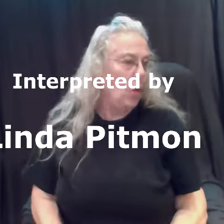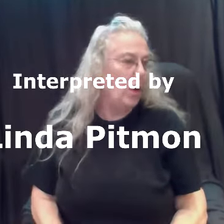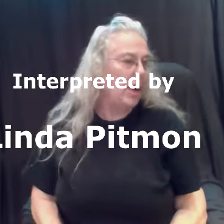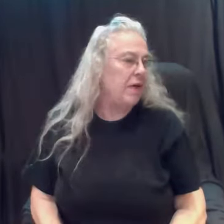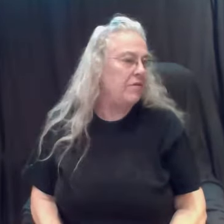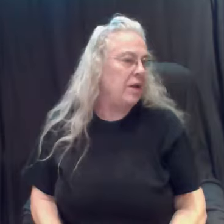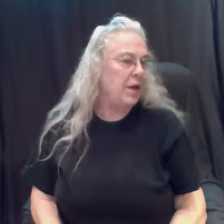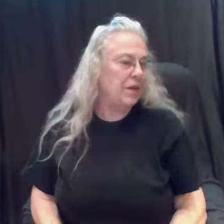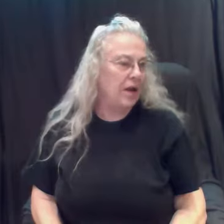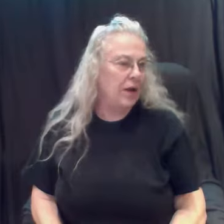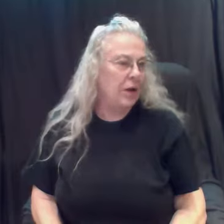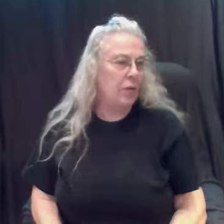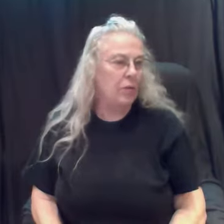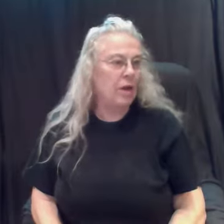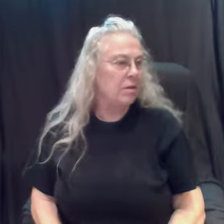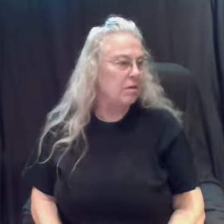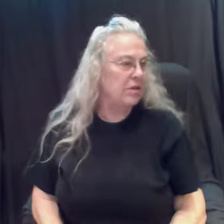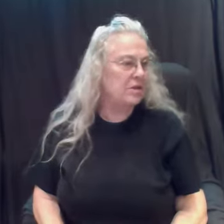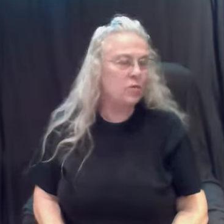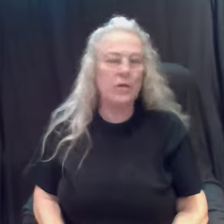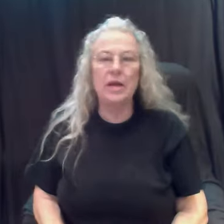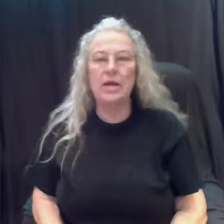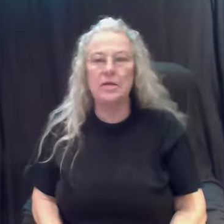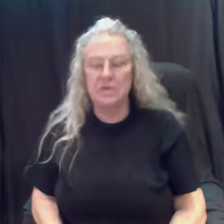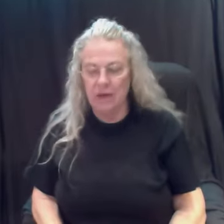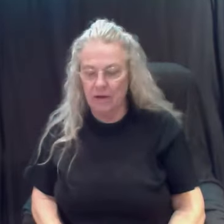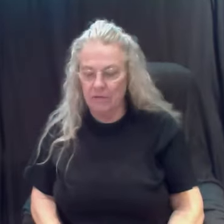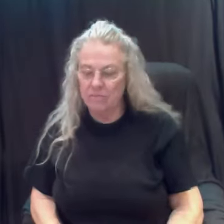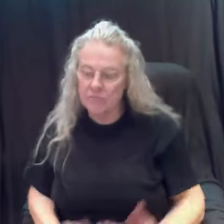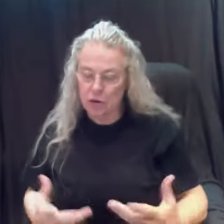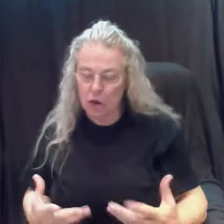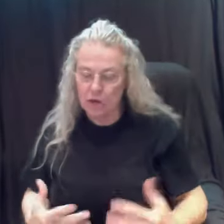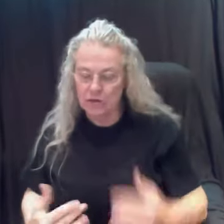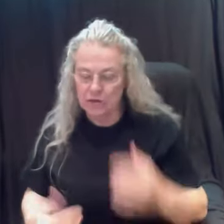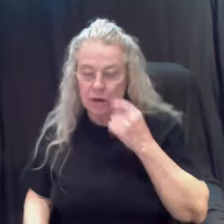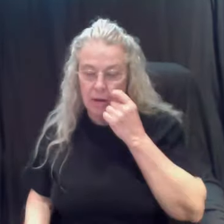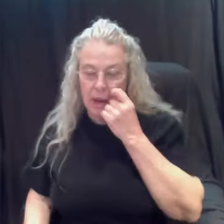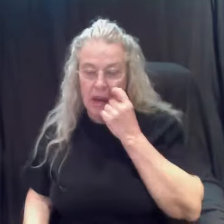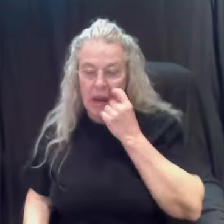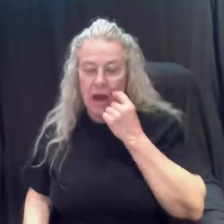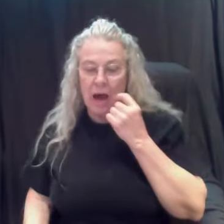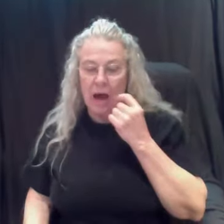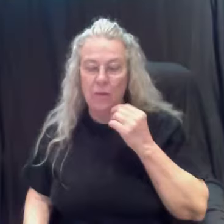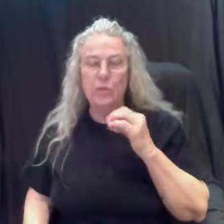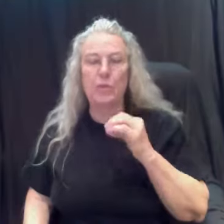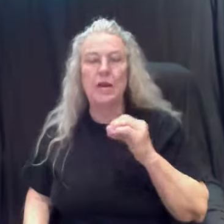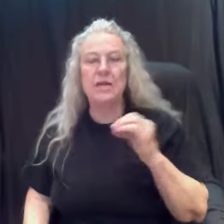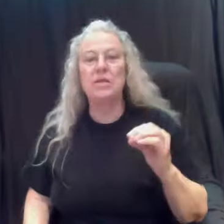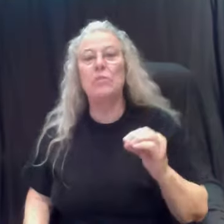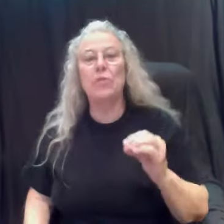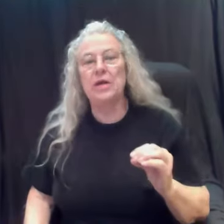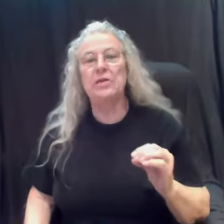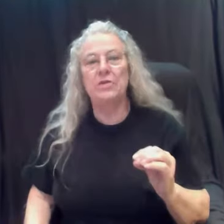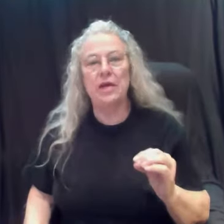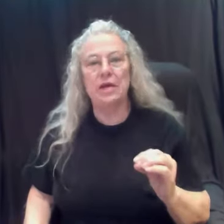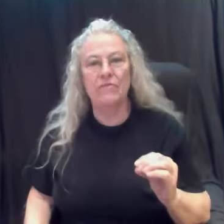We give thee but thine own. This one is a longer song. I would place it more into the